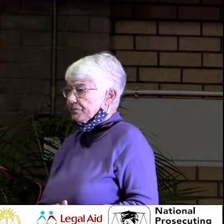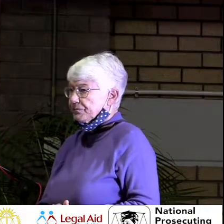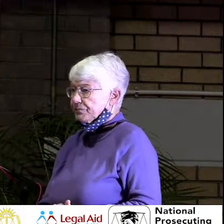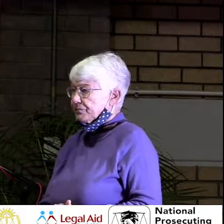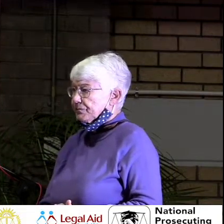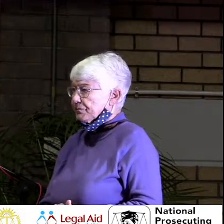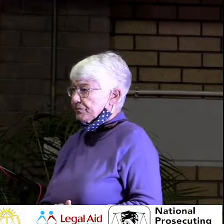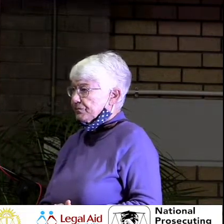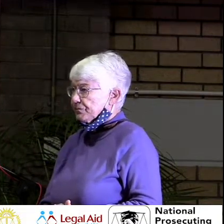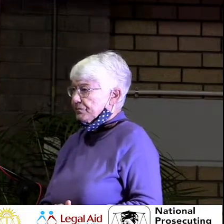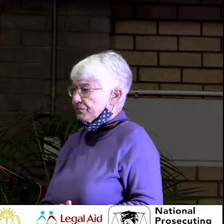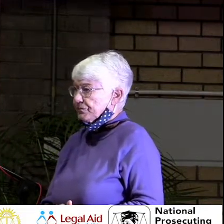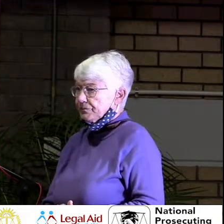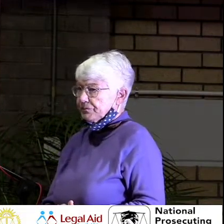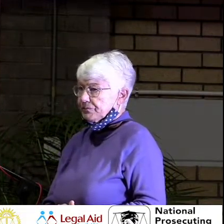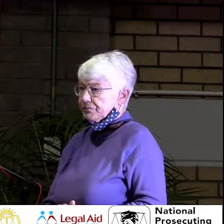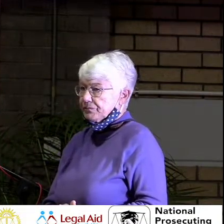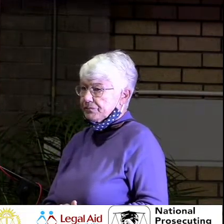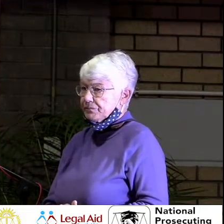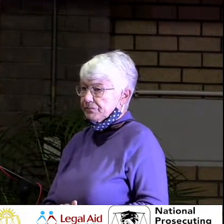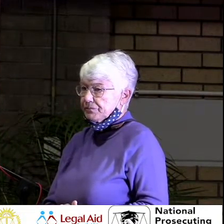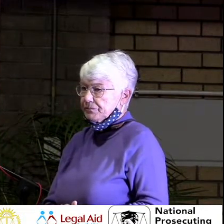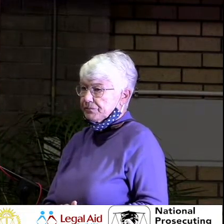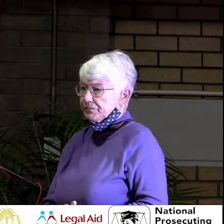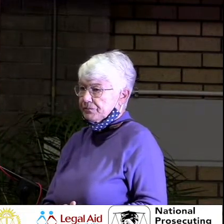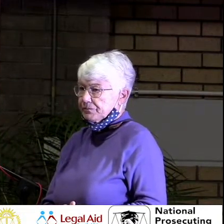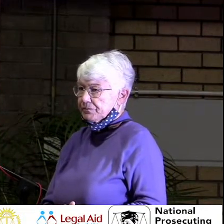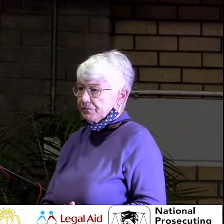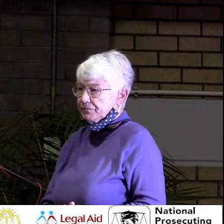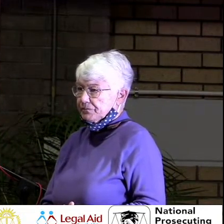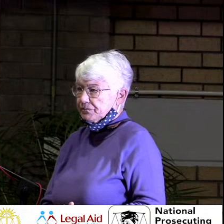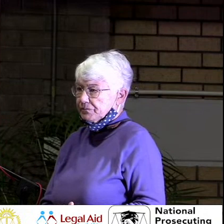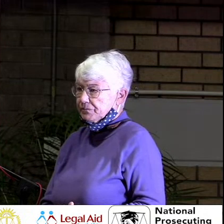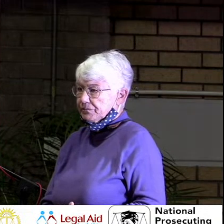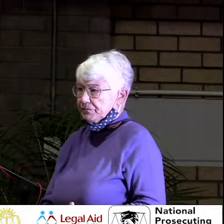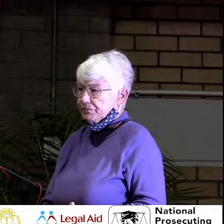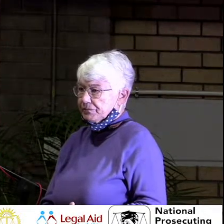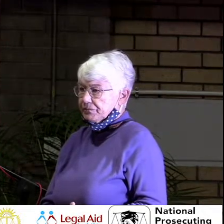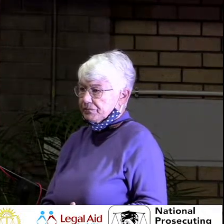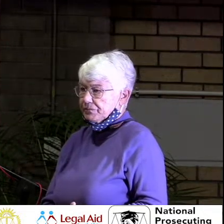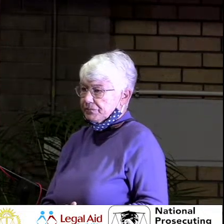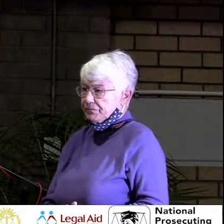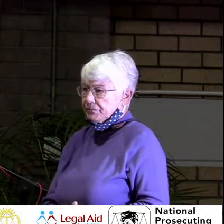center, so there'll be others. So I'll take